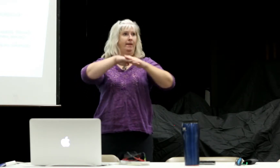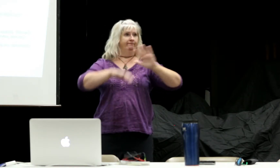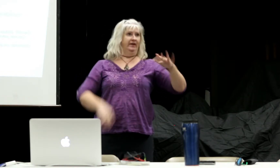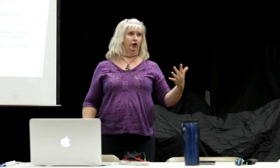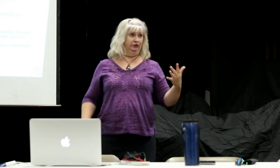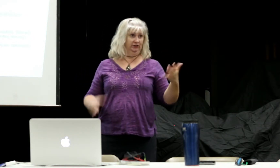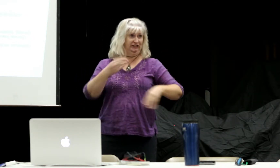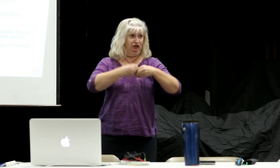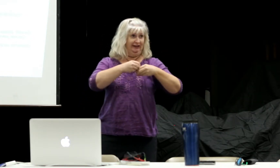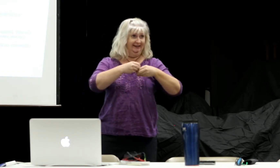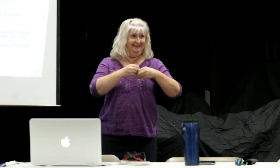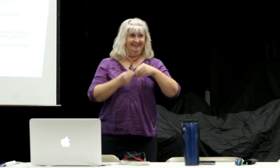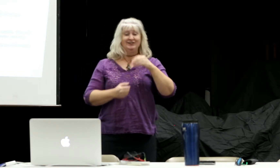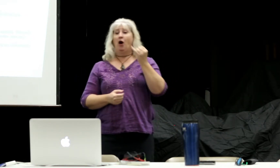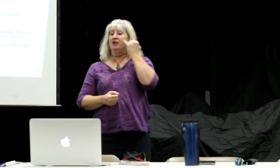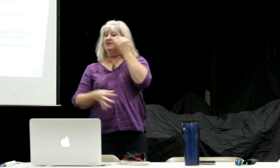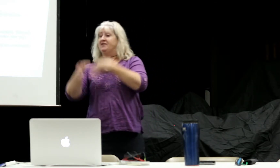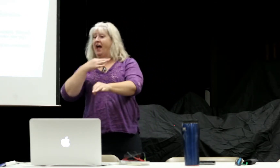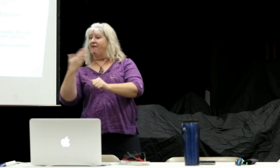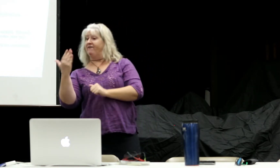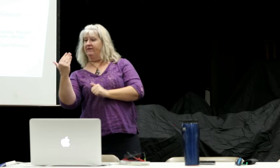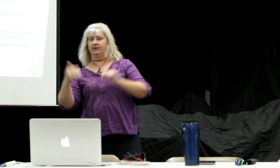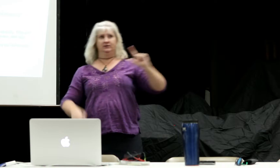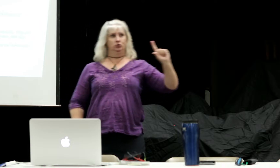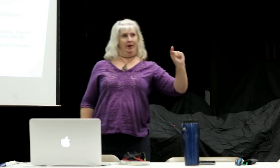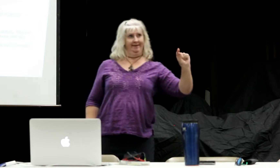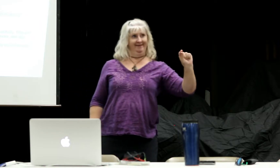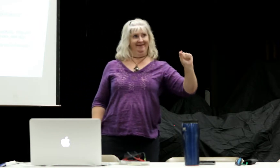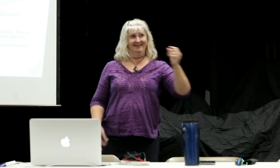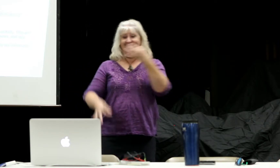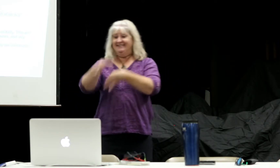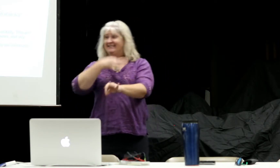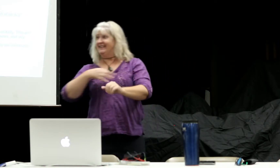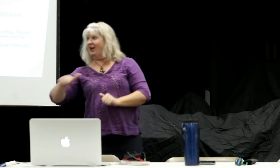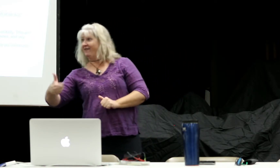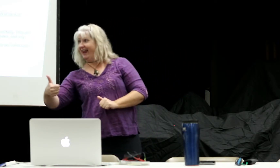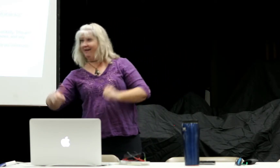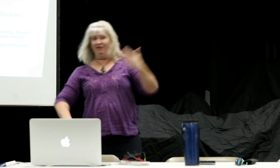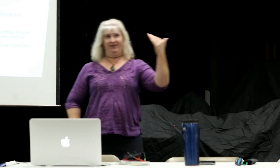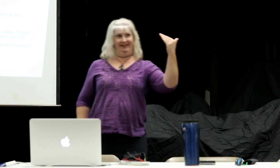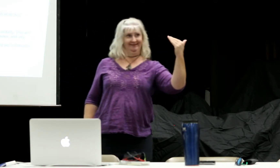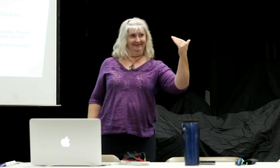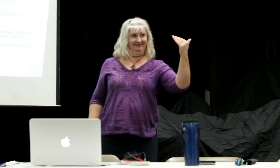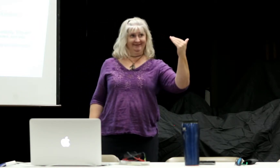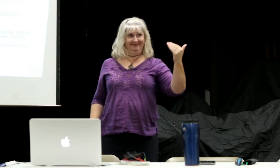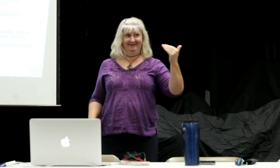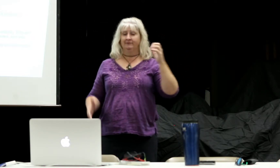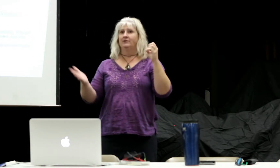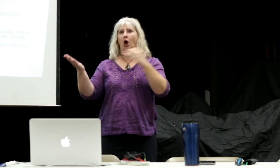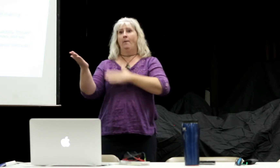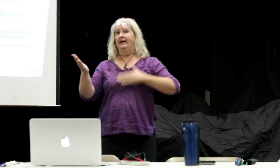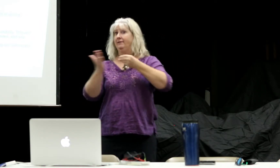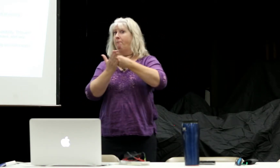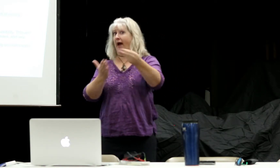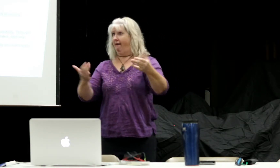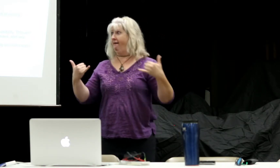minute, prices will increase $5 at the door. So it'll be $20 for adults, $15 for kids at the door.